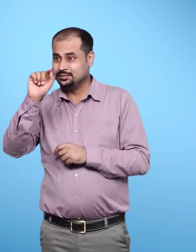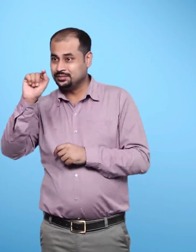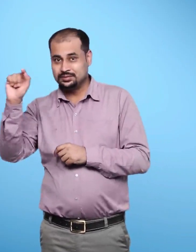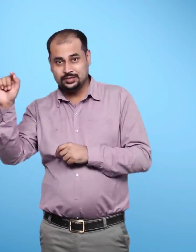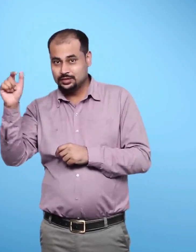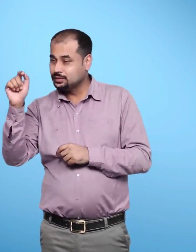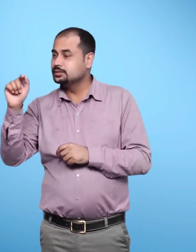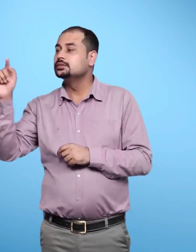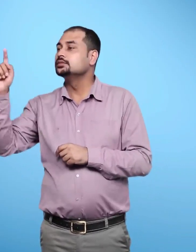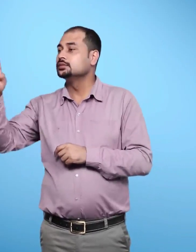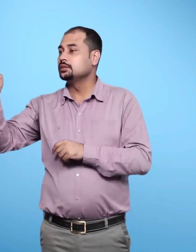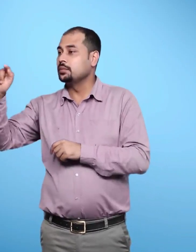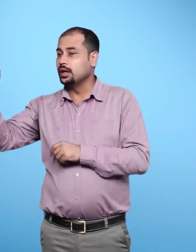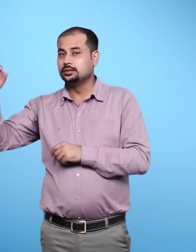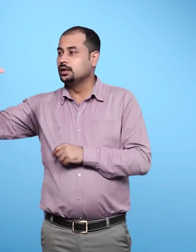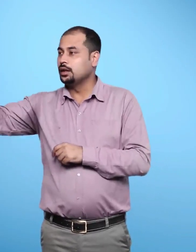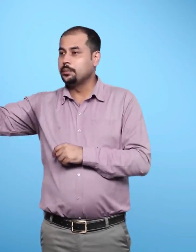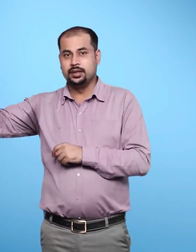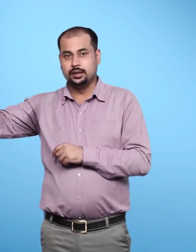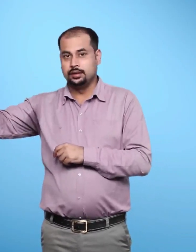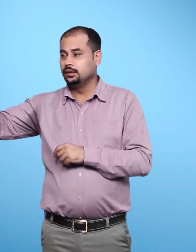dash into 1,000 in 1 month.